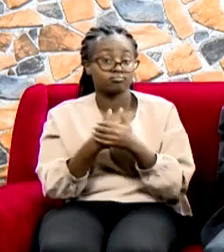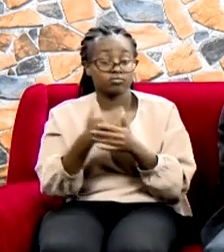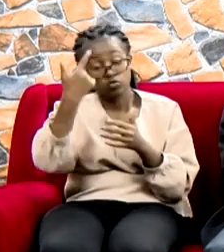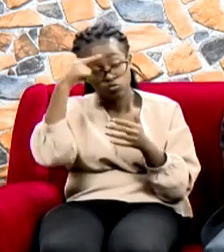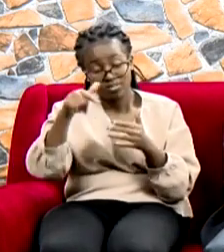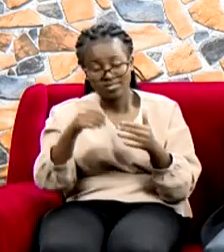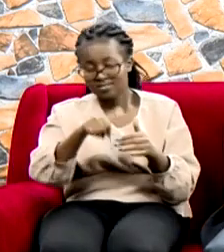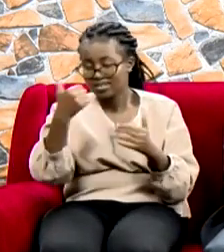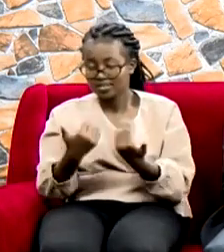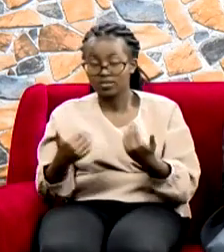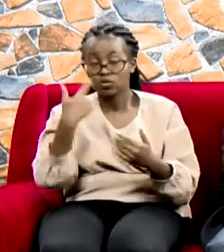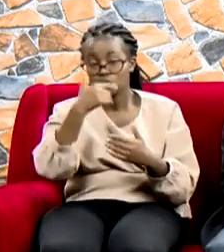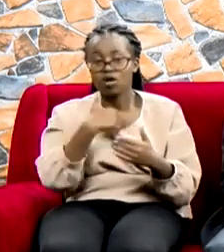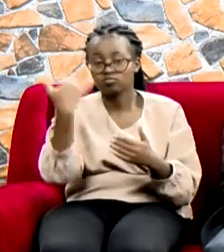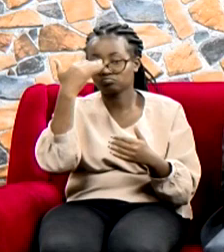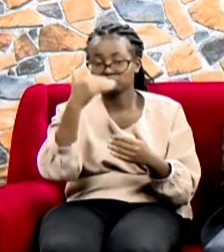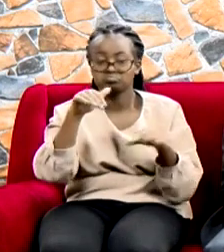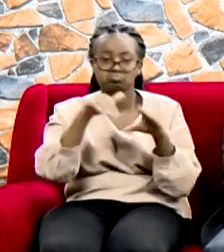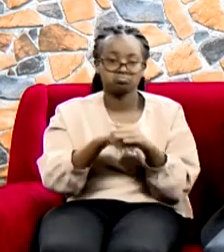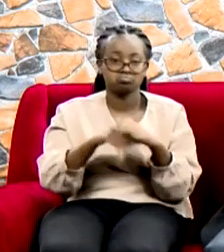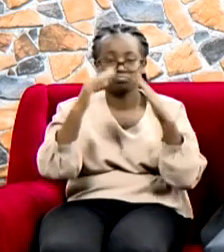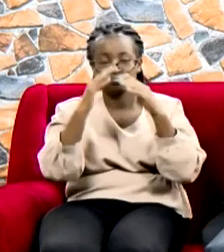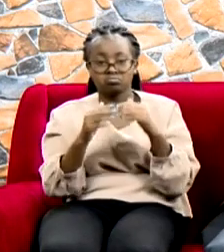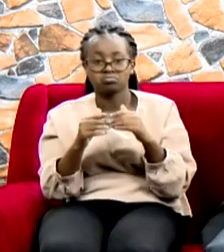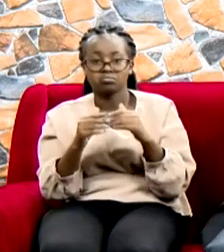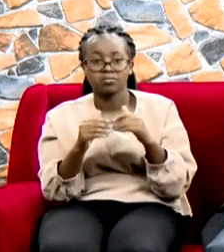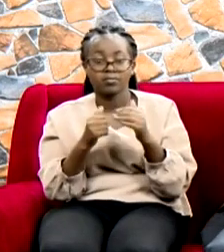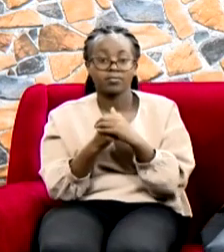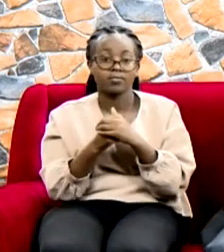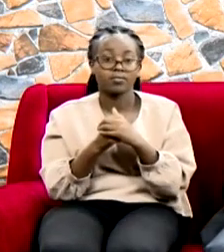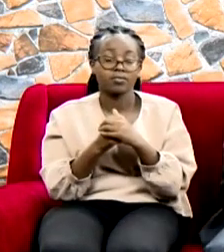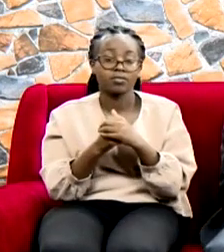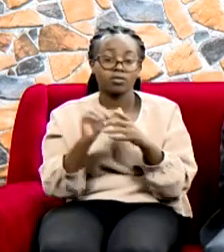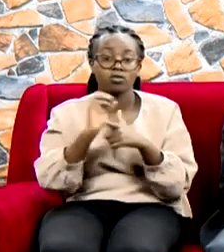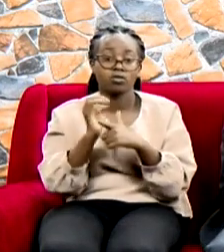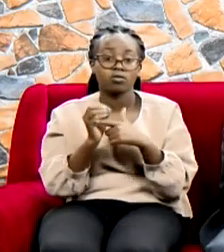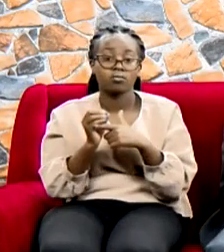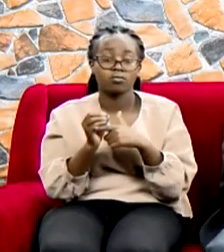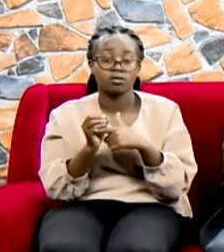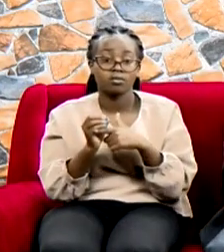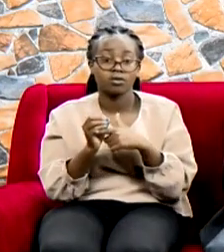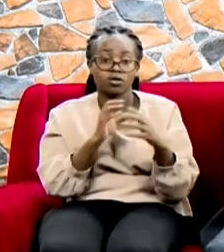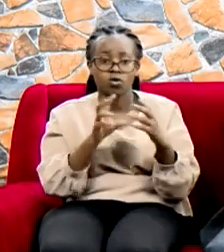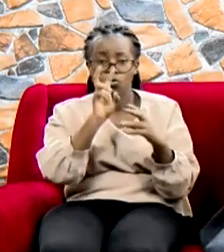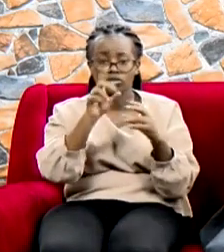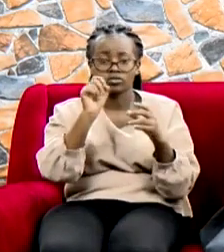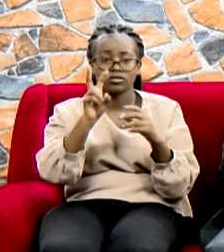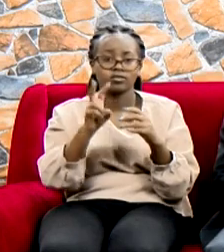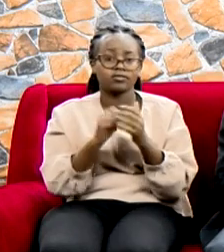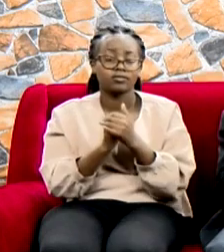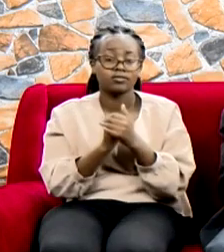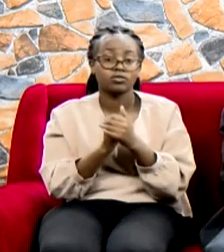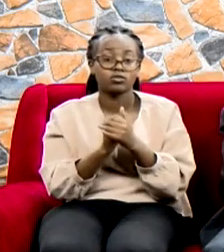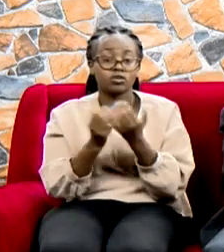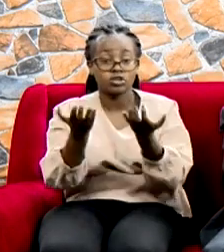Now, for this other child who is spending a lot of time maybe playing with just a stick, or just rocking, or watching TV,